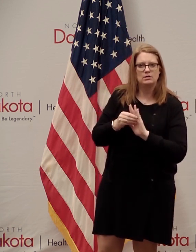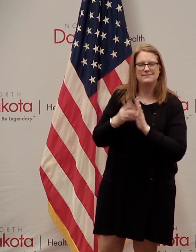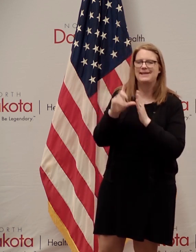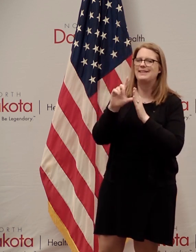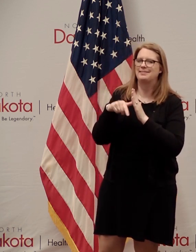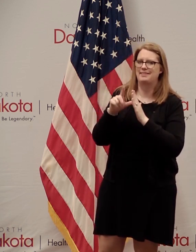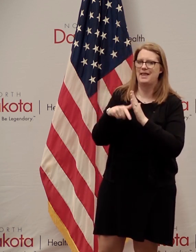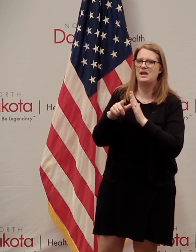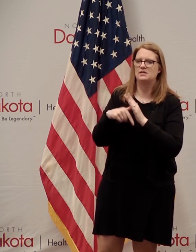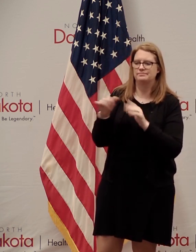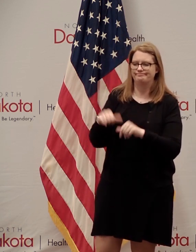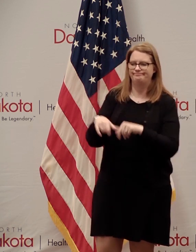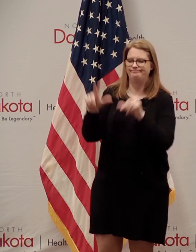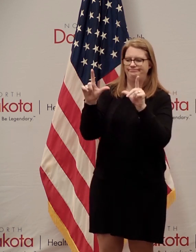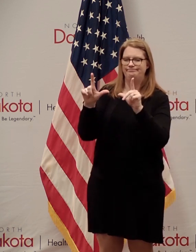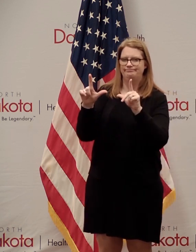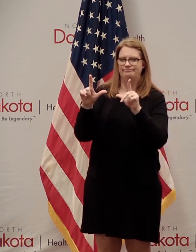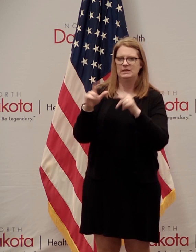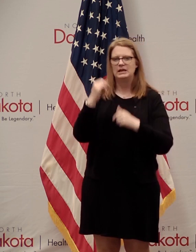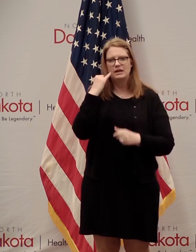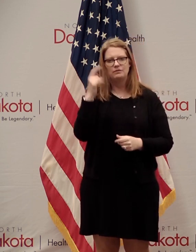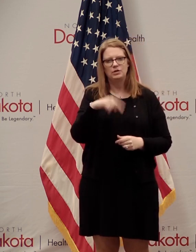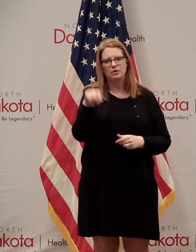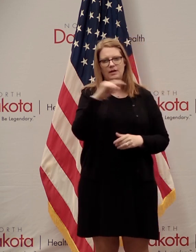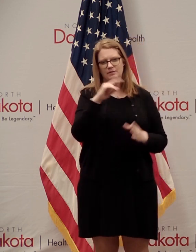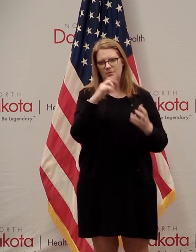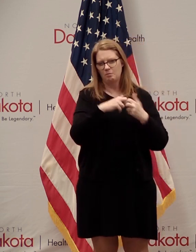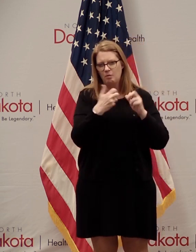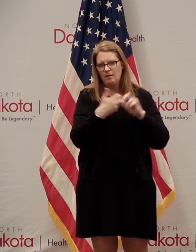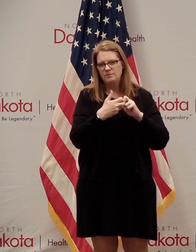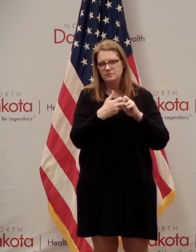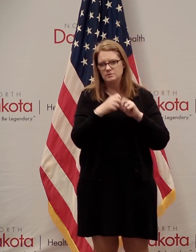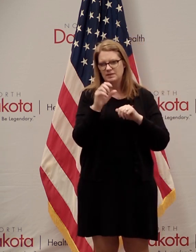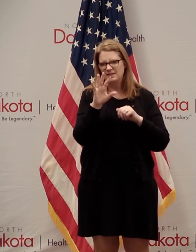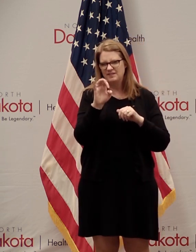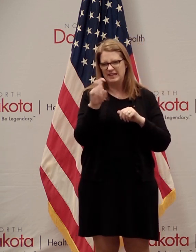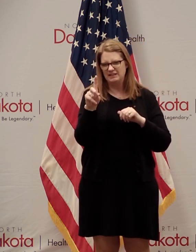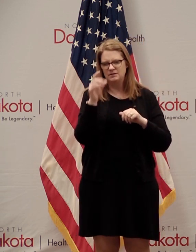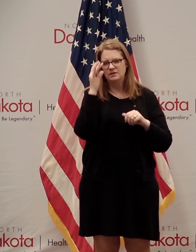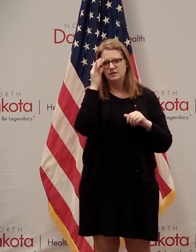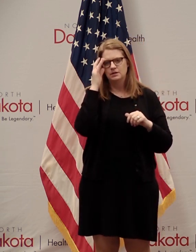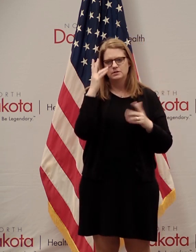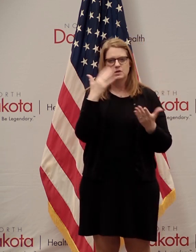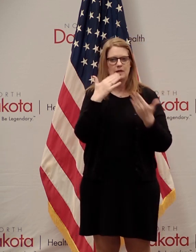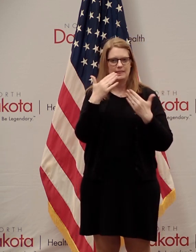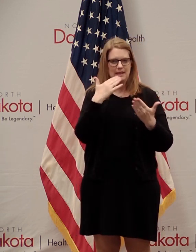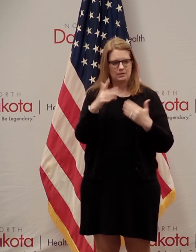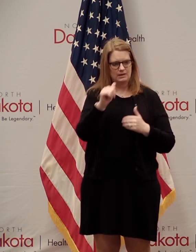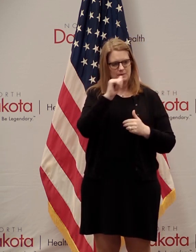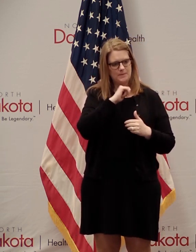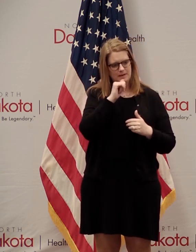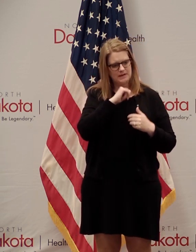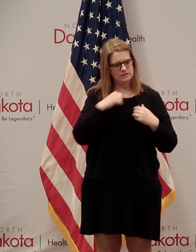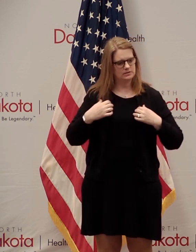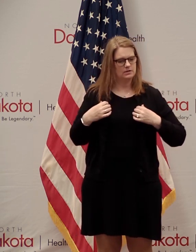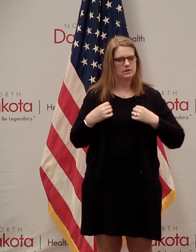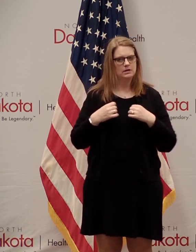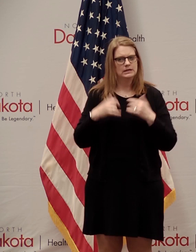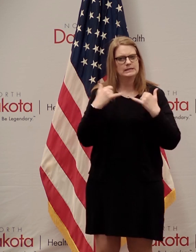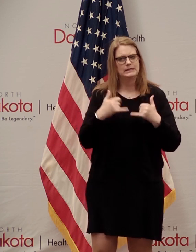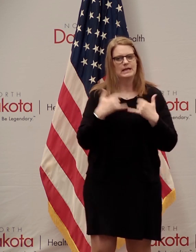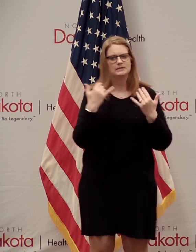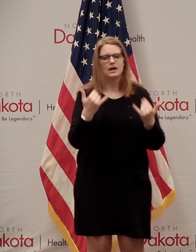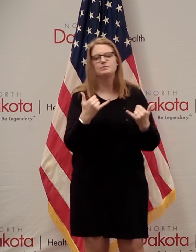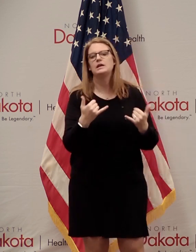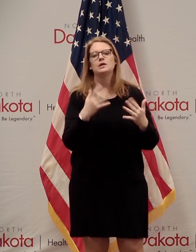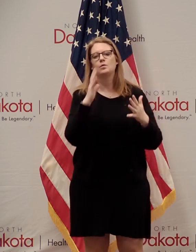if you're having trouble with the feed that you're getting right now. But again, thank you all for your patience. During today's update